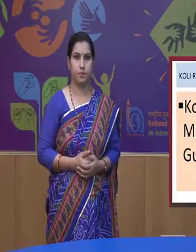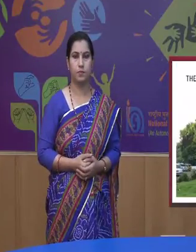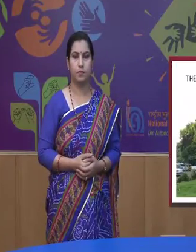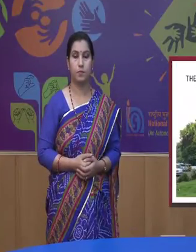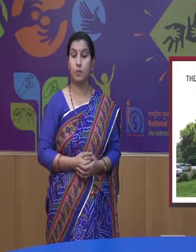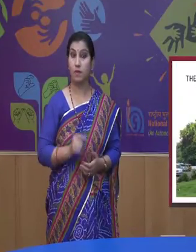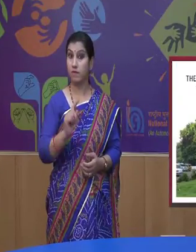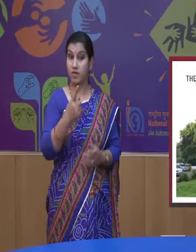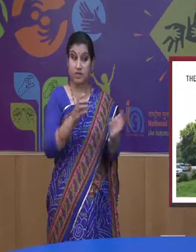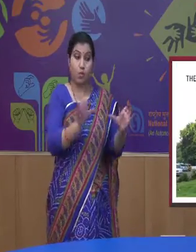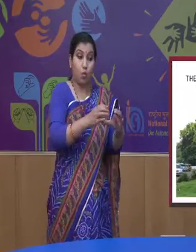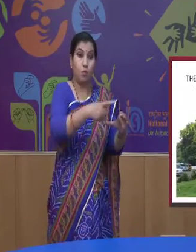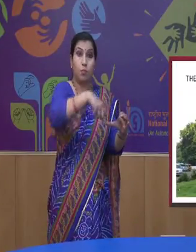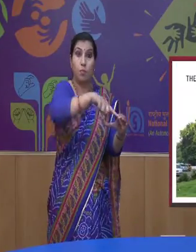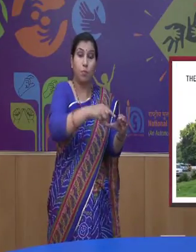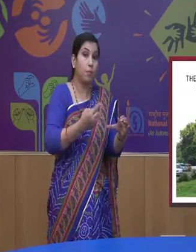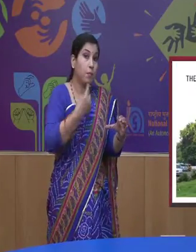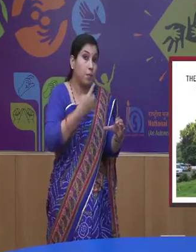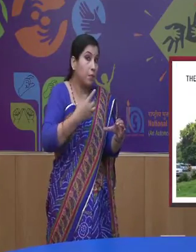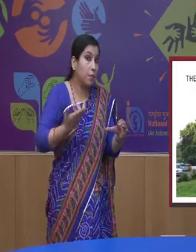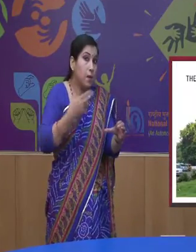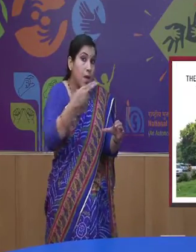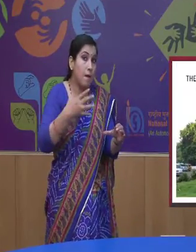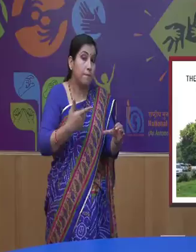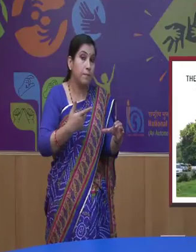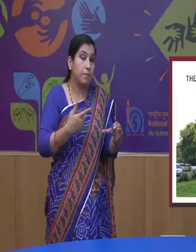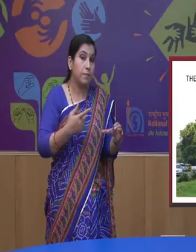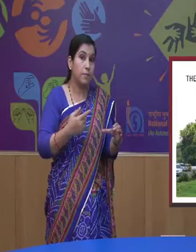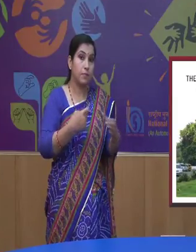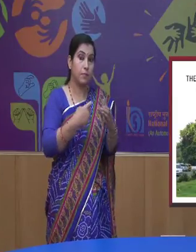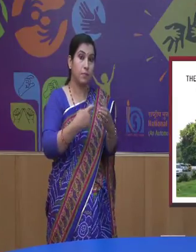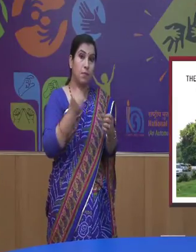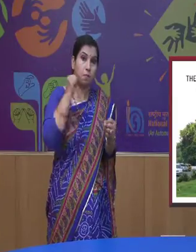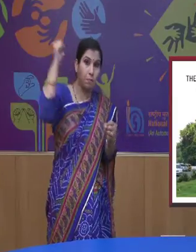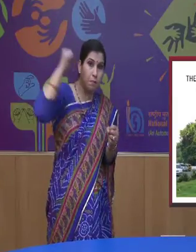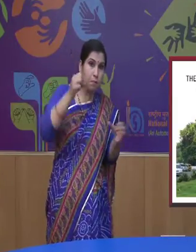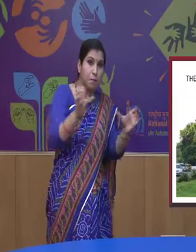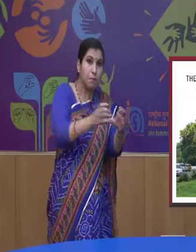The first group of people we discussed was revolt of polygars.